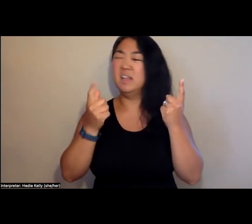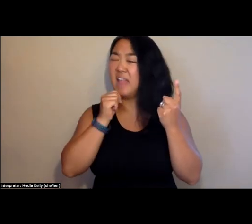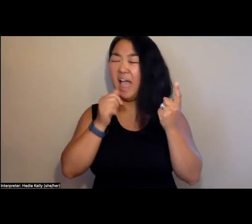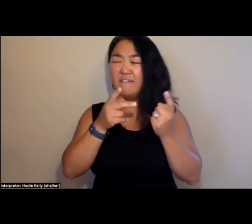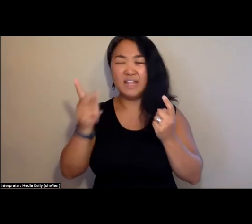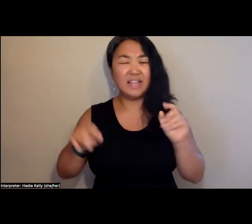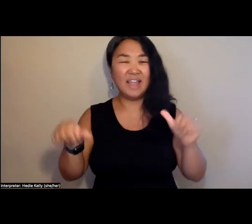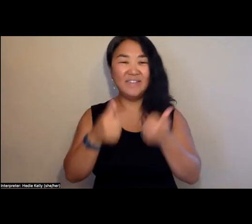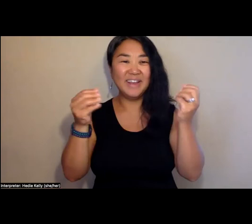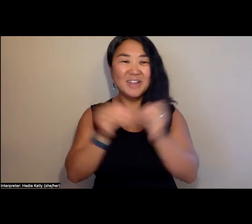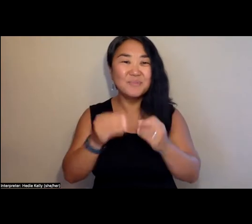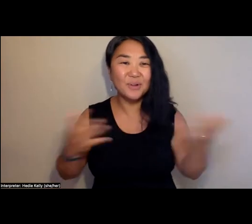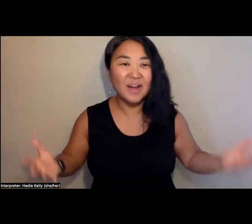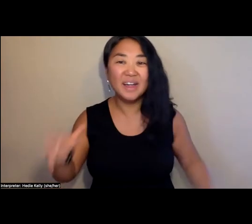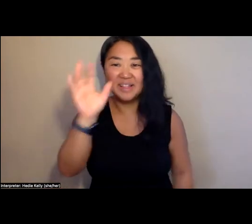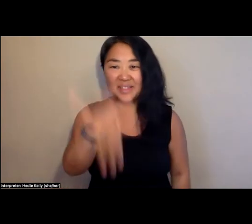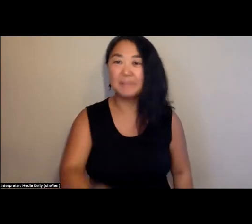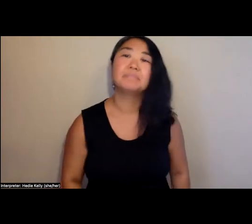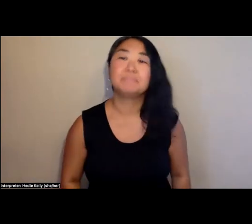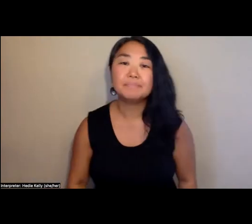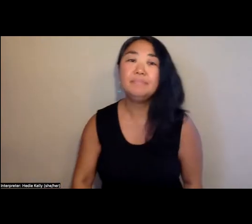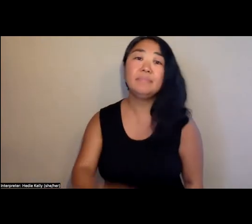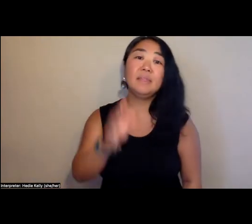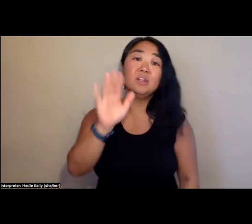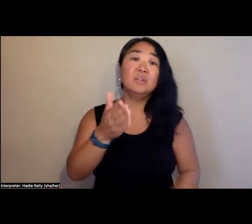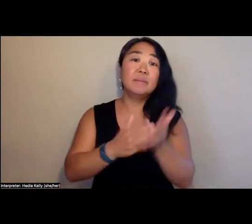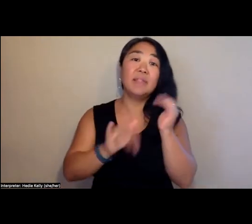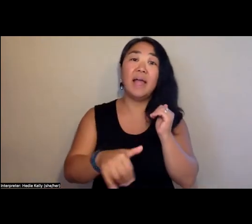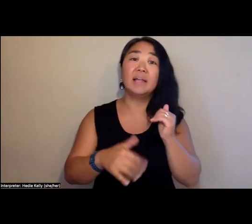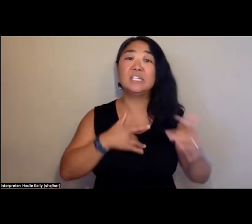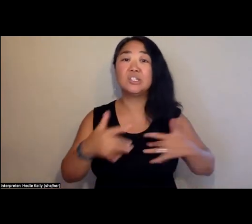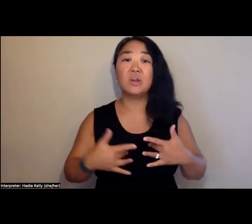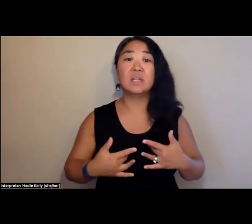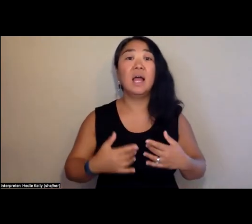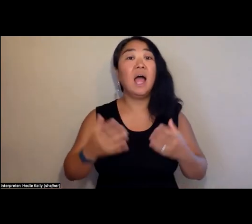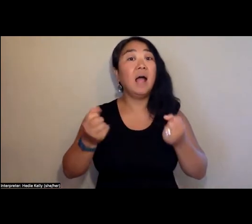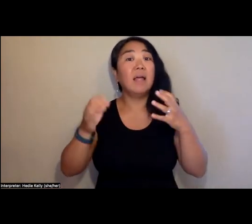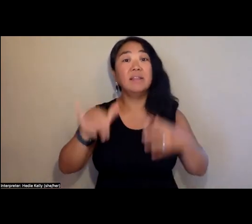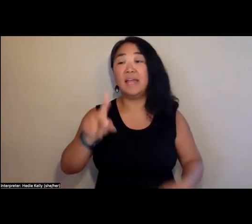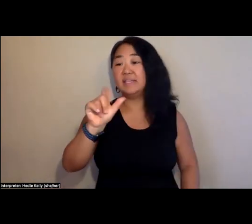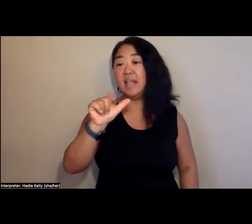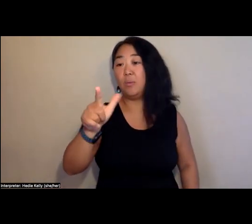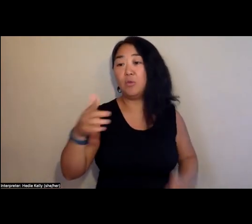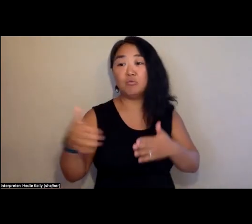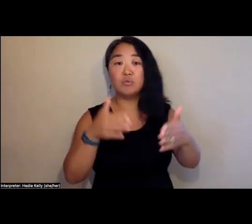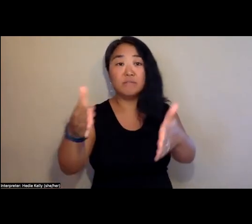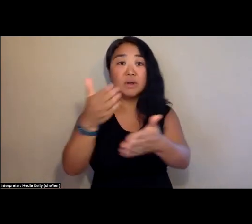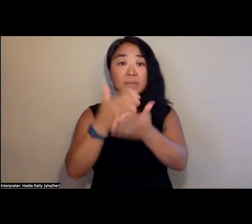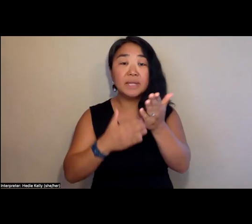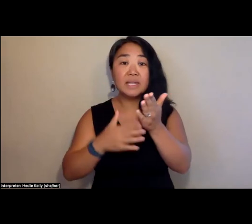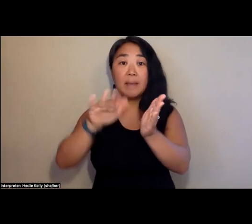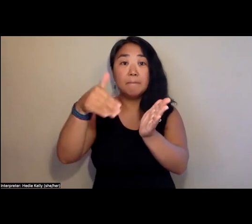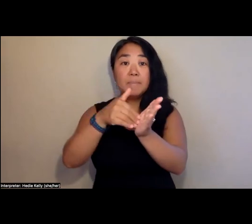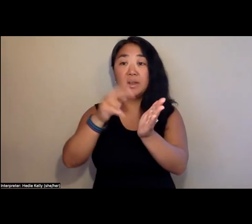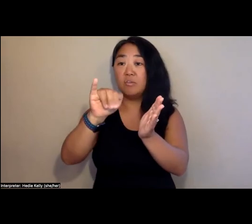So those are some of the mapping constraints. A lot of times, you know, the whole Delaware River segments, the middle of the river is your